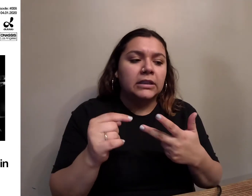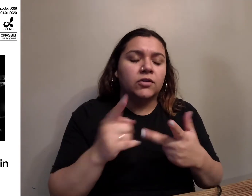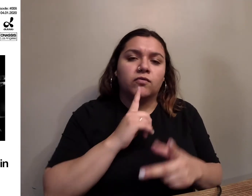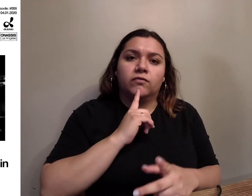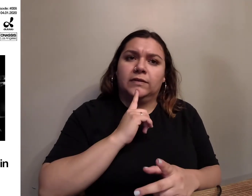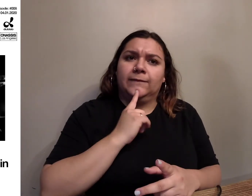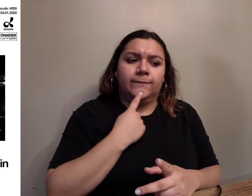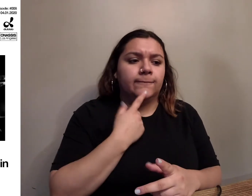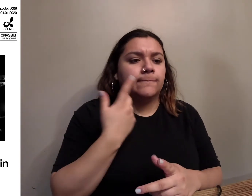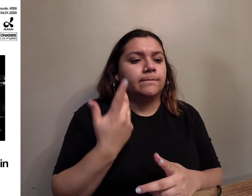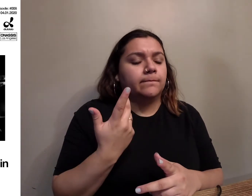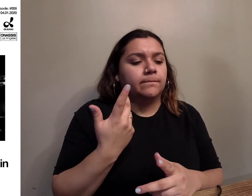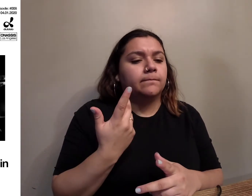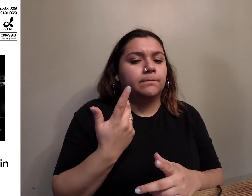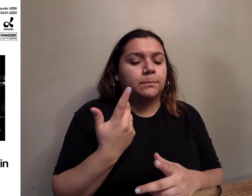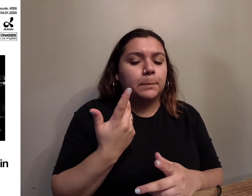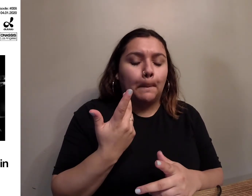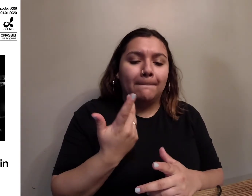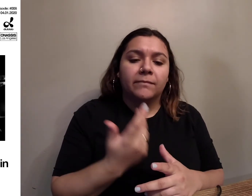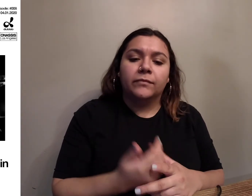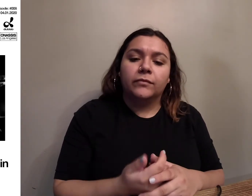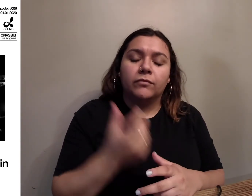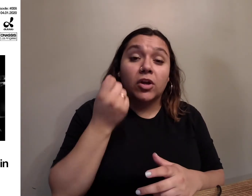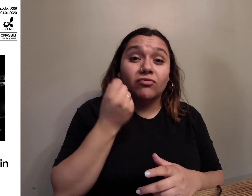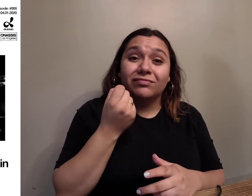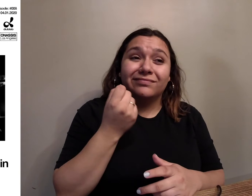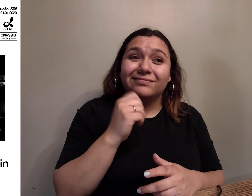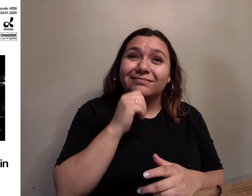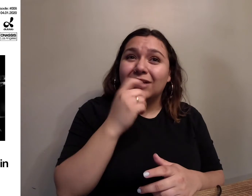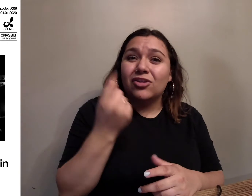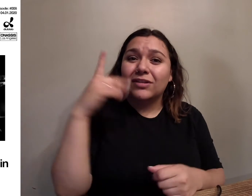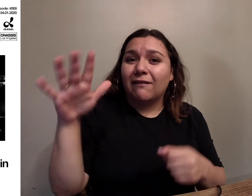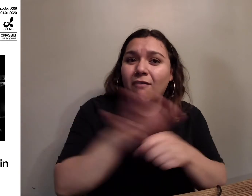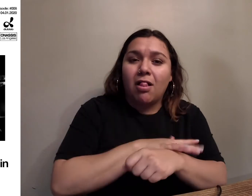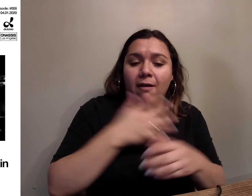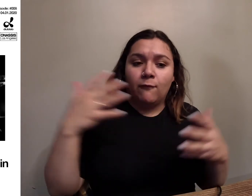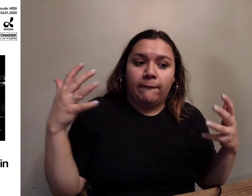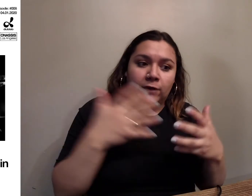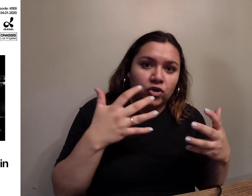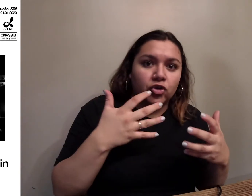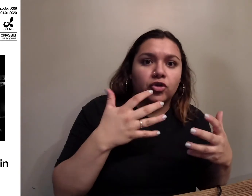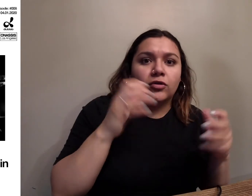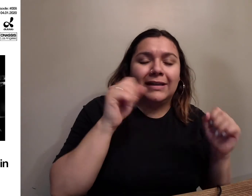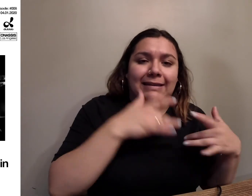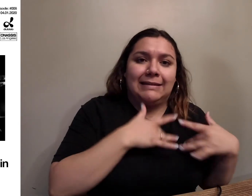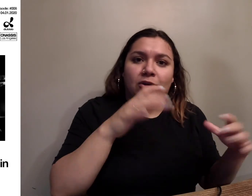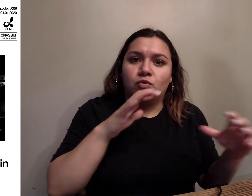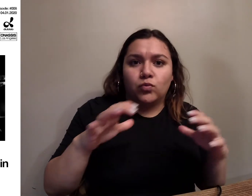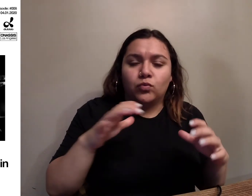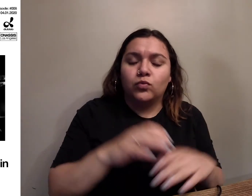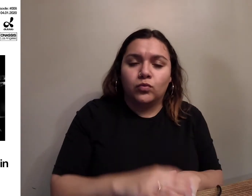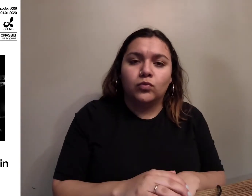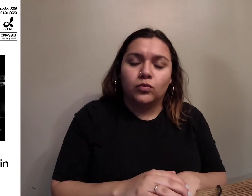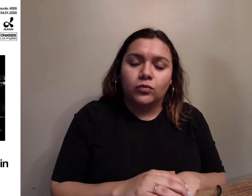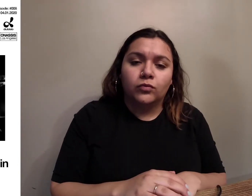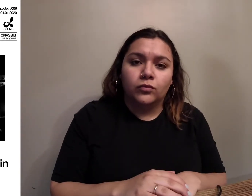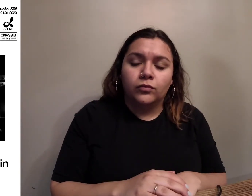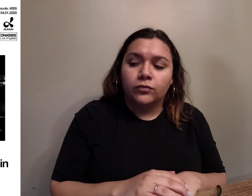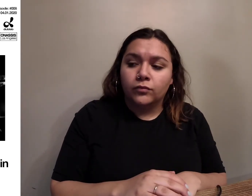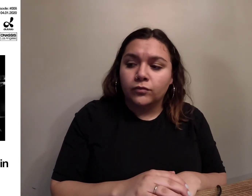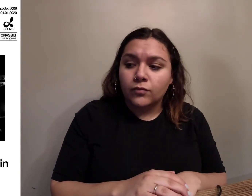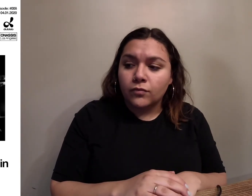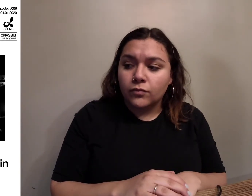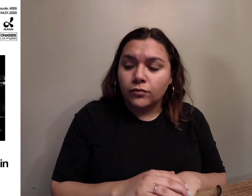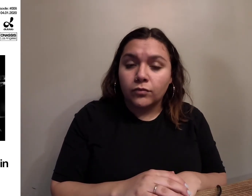severe kind of underestimations of actually what theatre and art in general does, which is